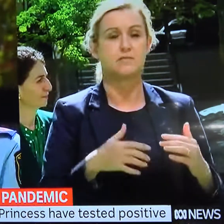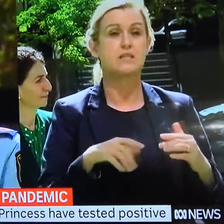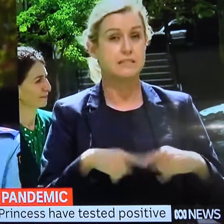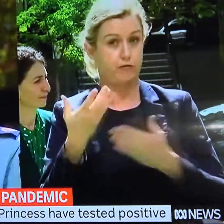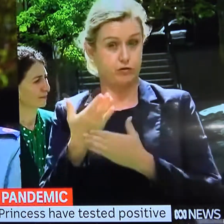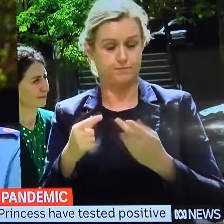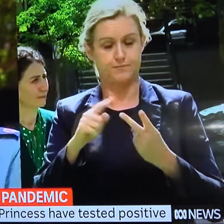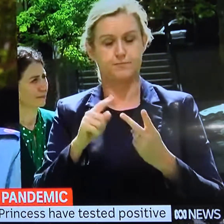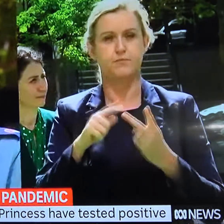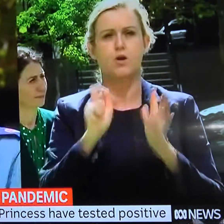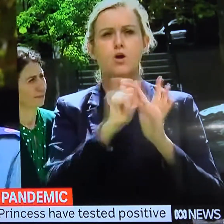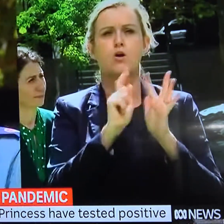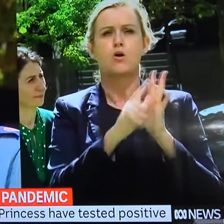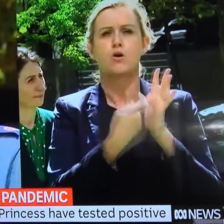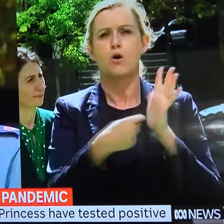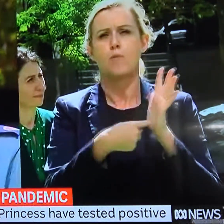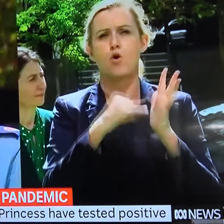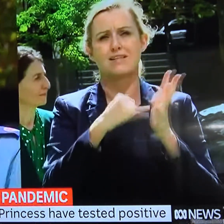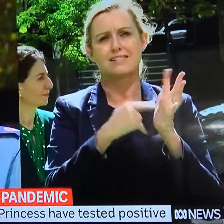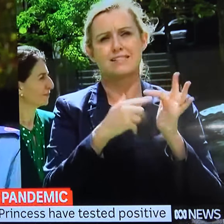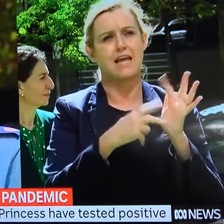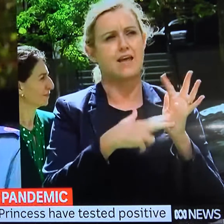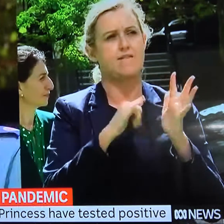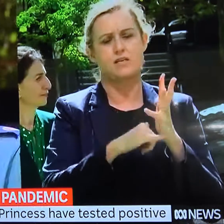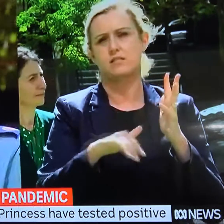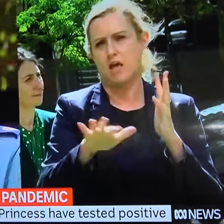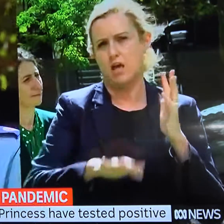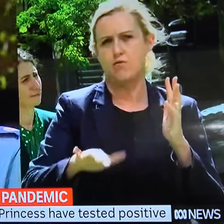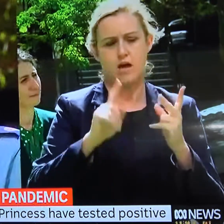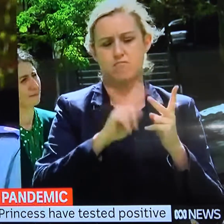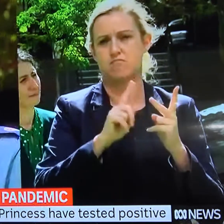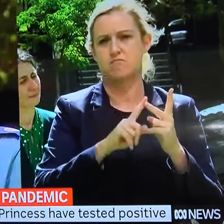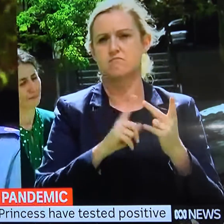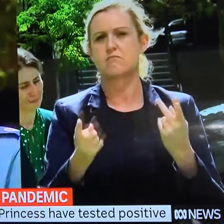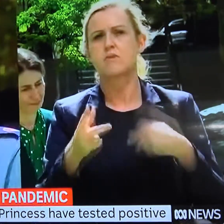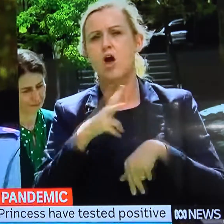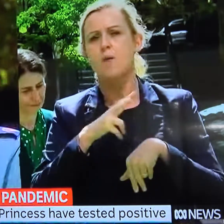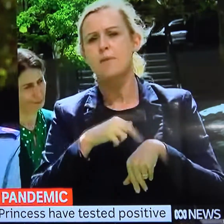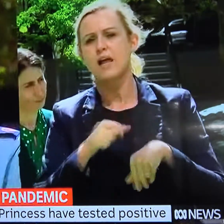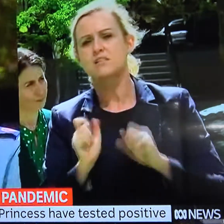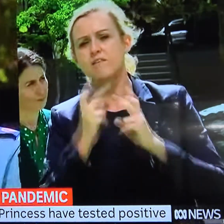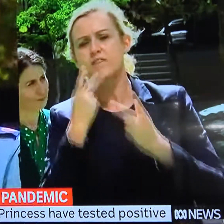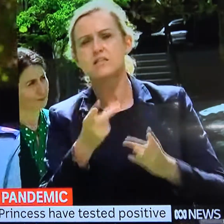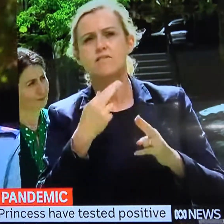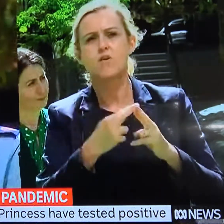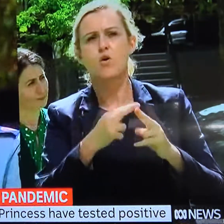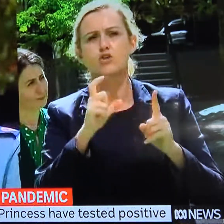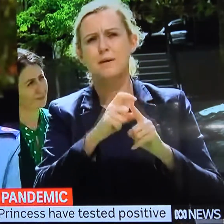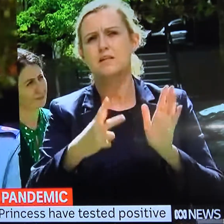incident in the Port Stephens area, a man was arrested after spitting at police during a domestic violence